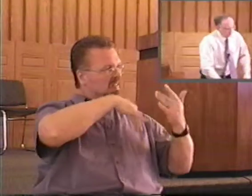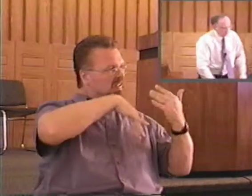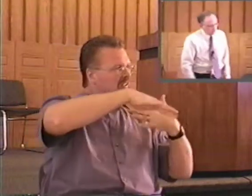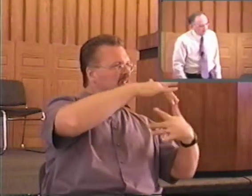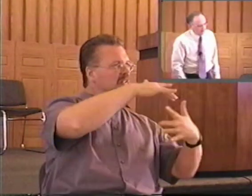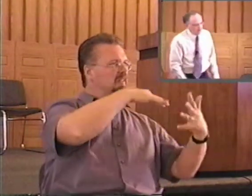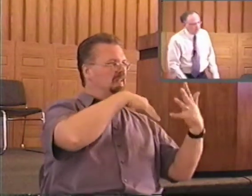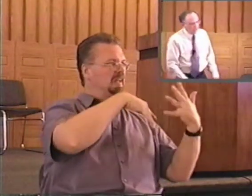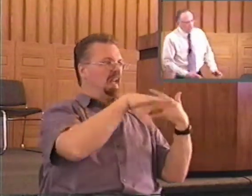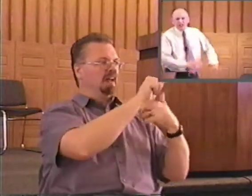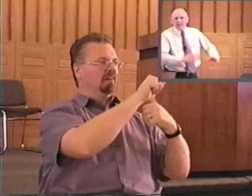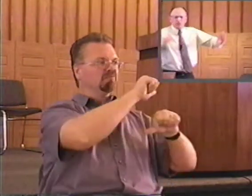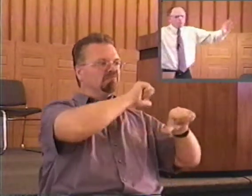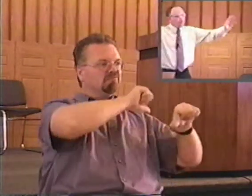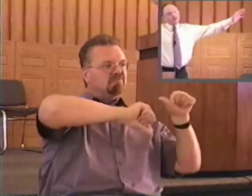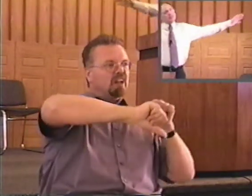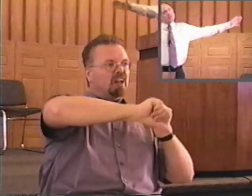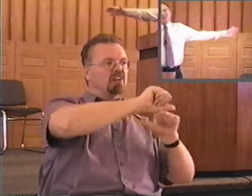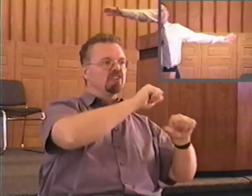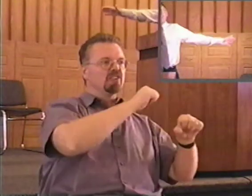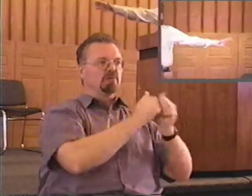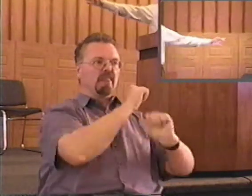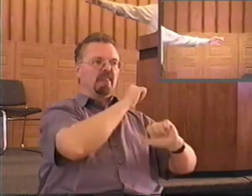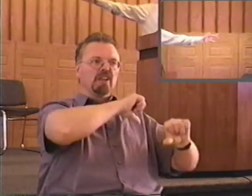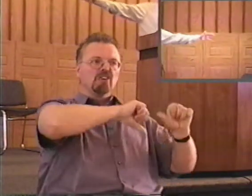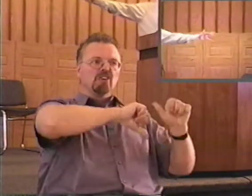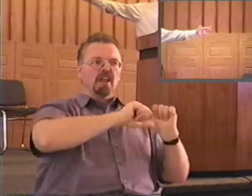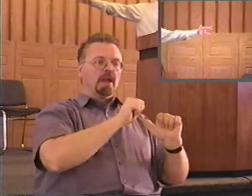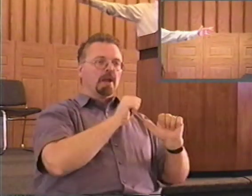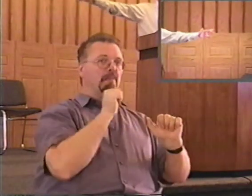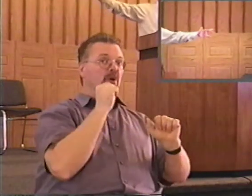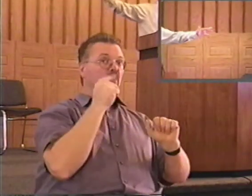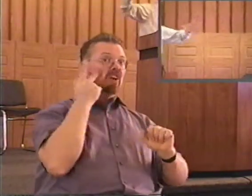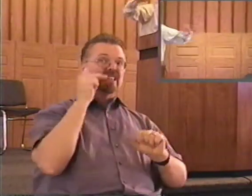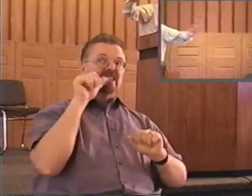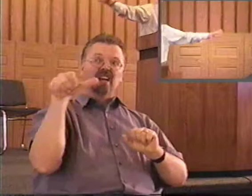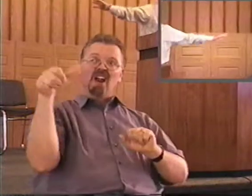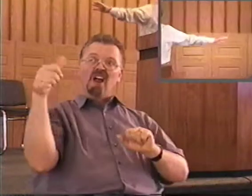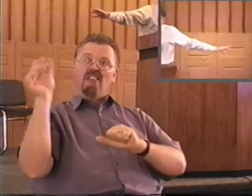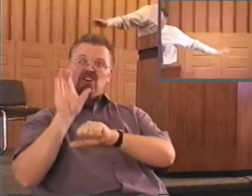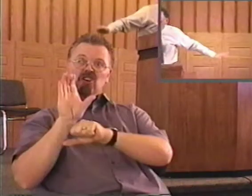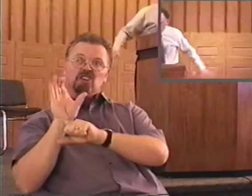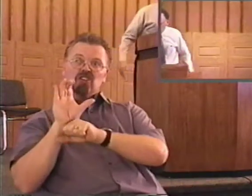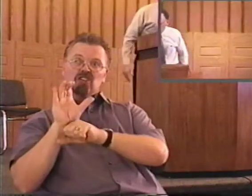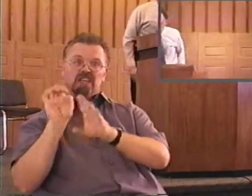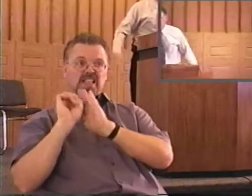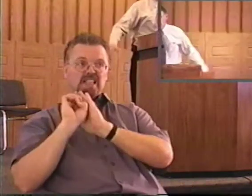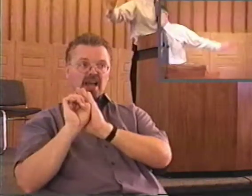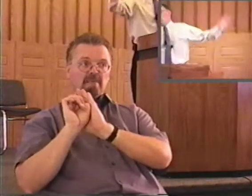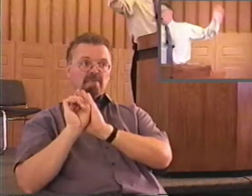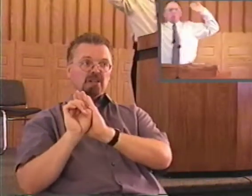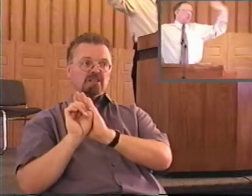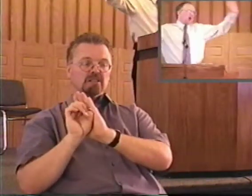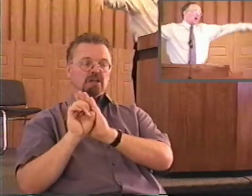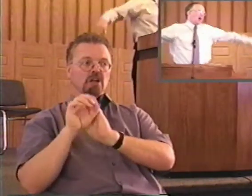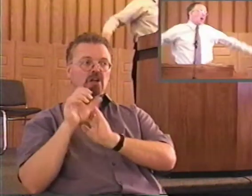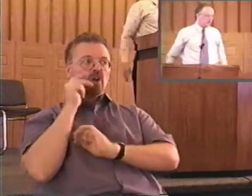interest in each other's lives. And because we haven't seen it in other churches, and we haven't seen it growing